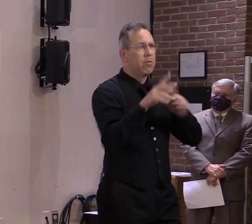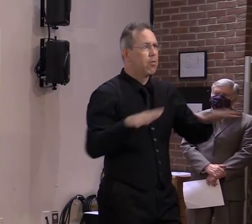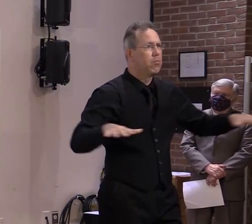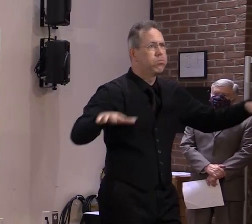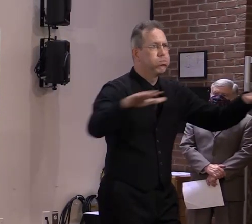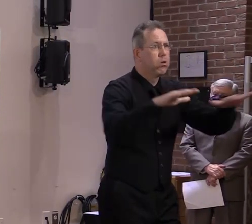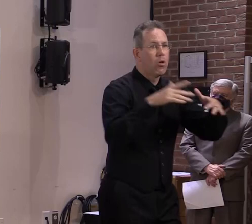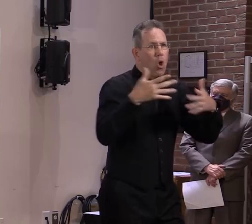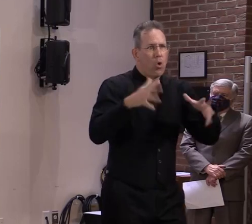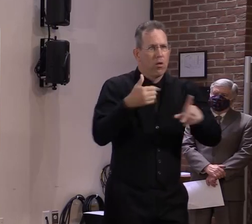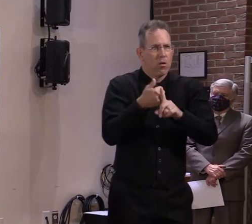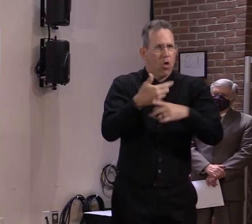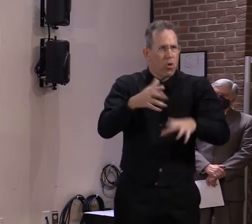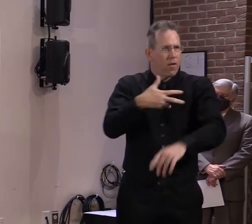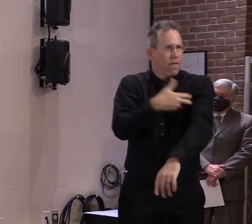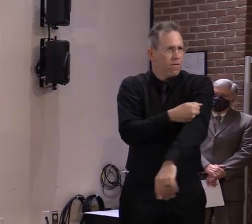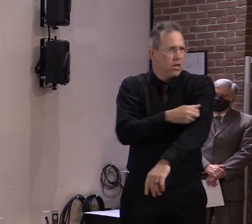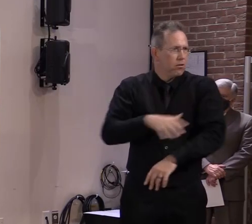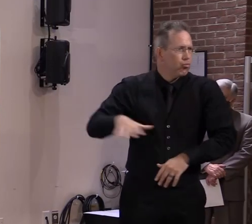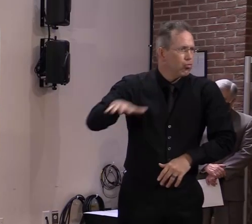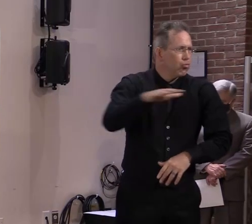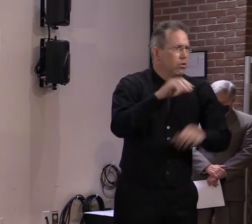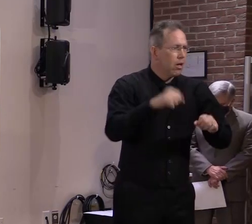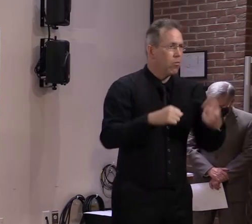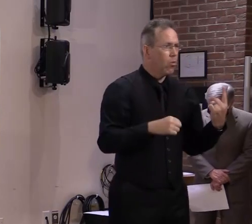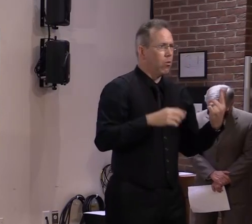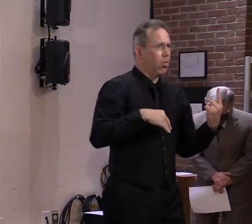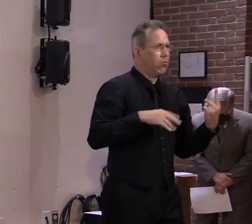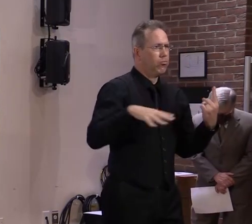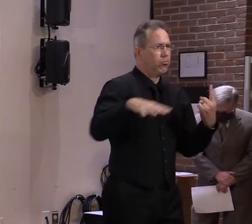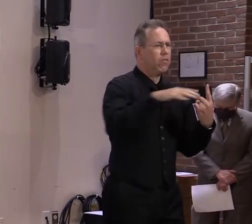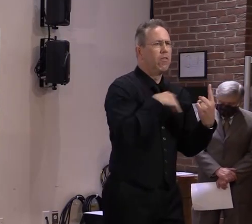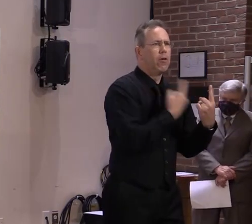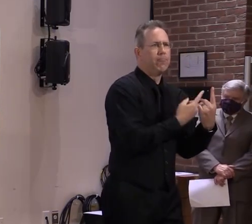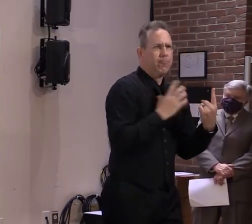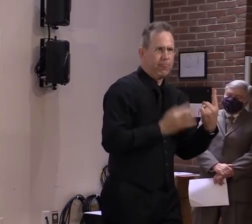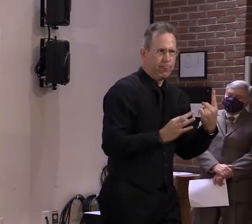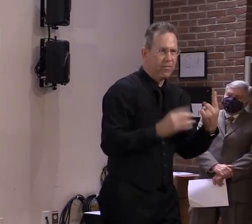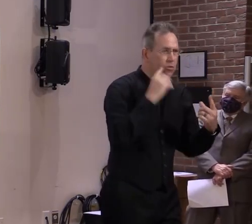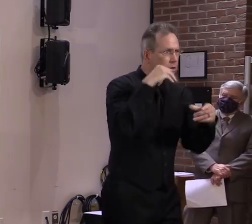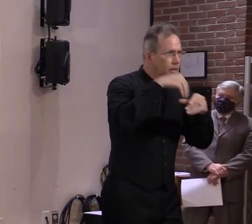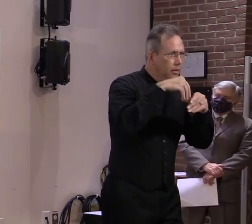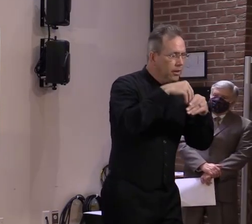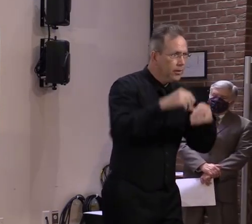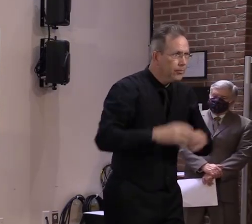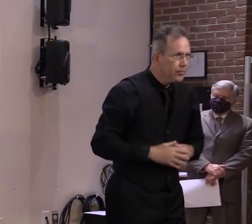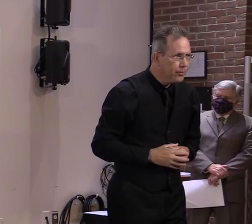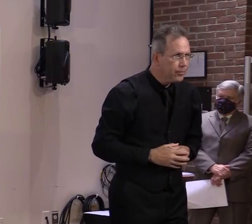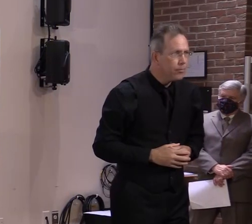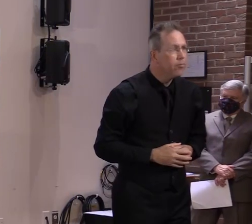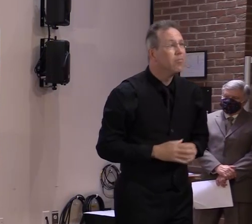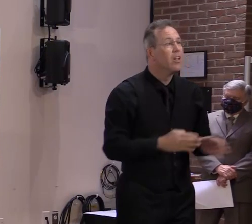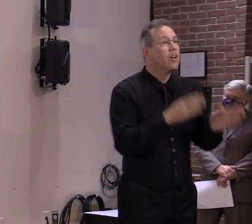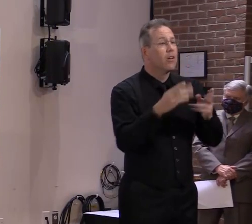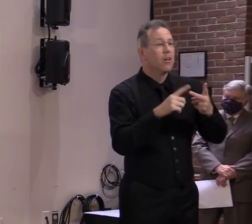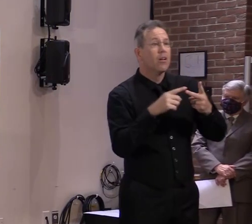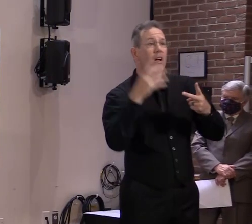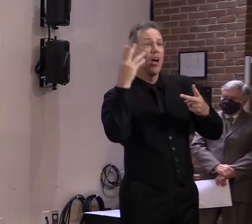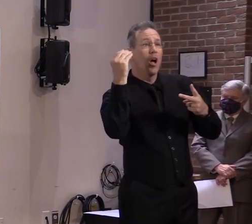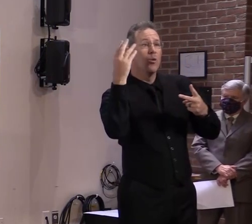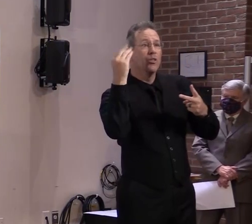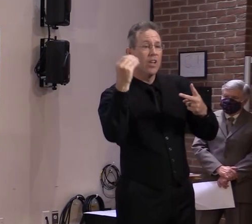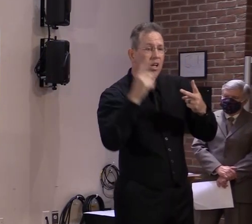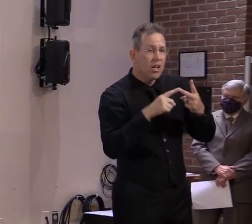for gatherings, both indoors and outside. Quick reminder, as almost all sectors have